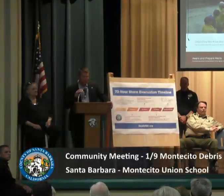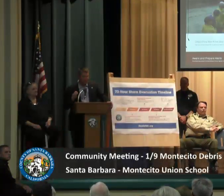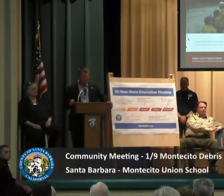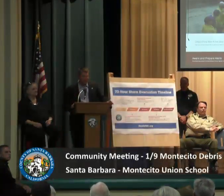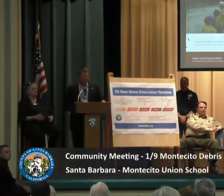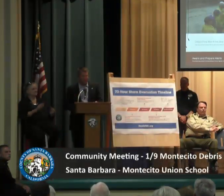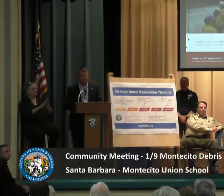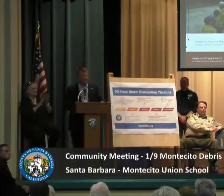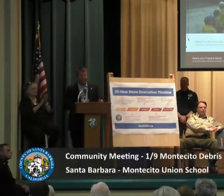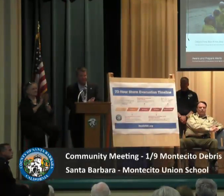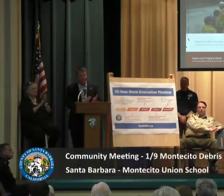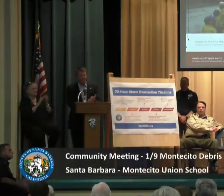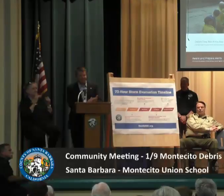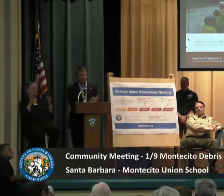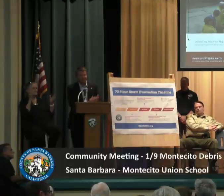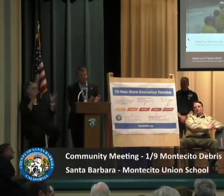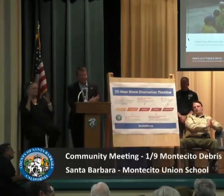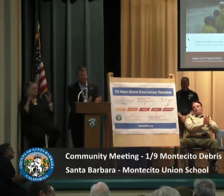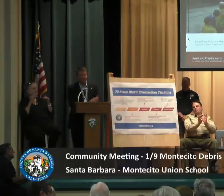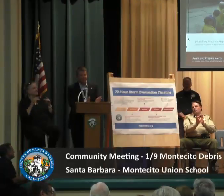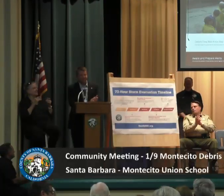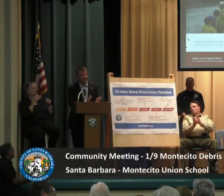Thank you for your question.